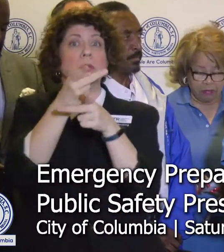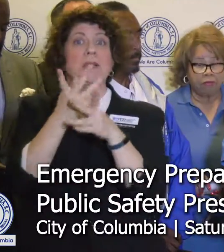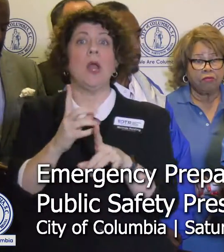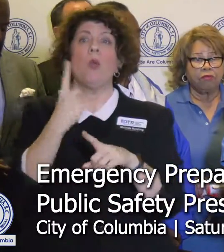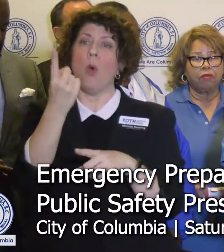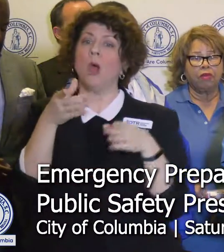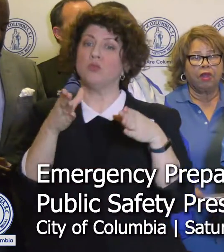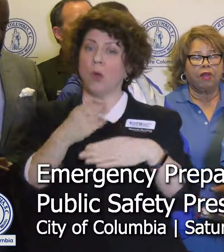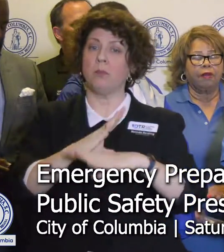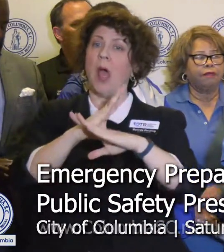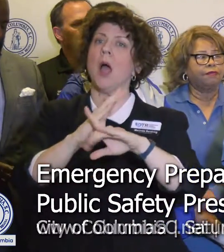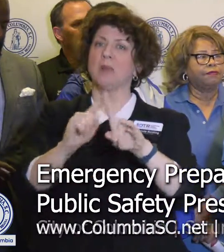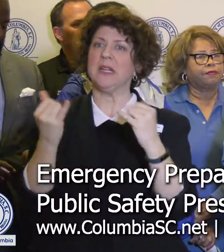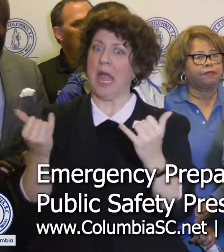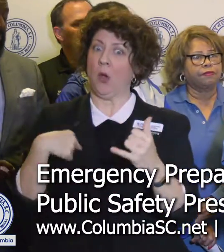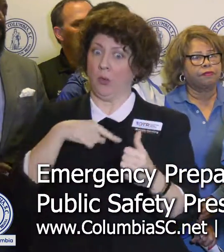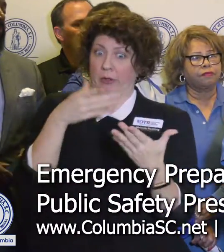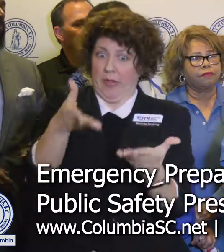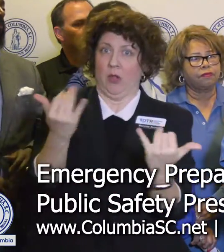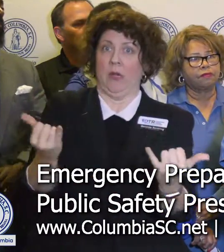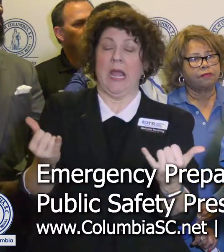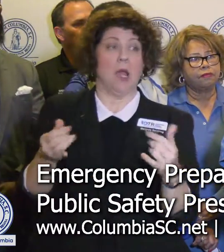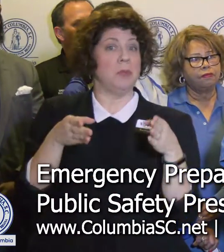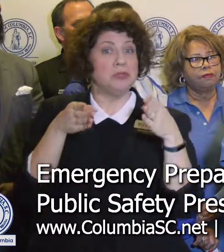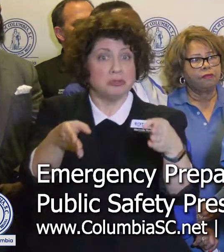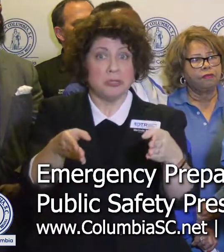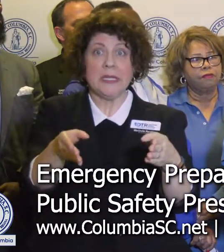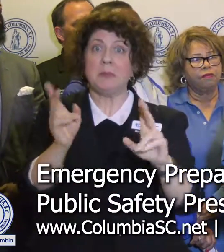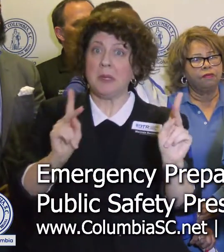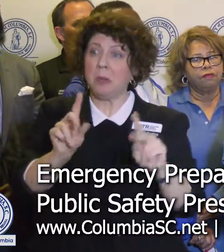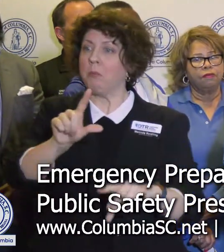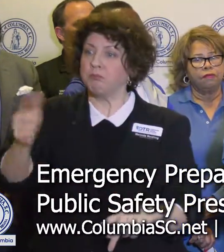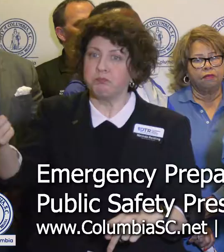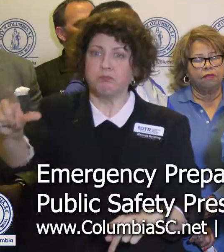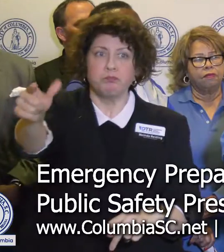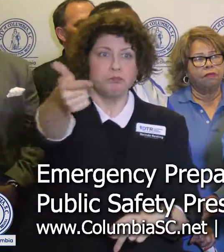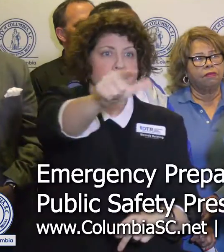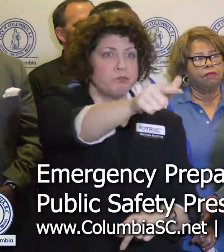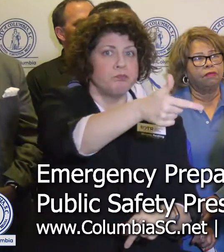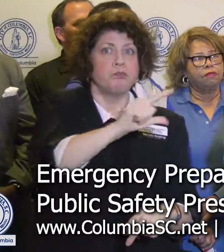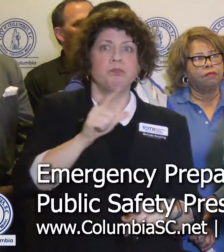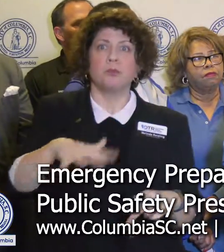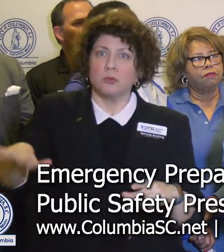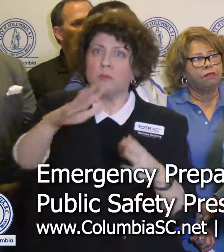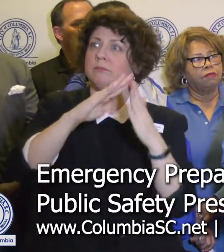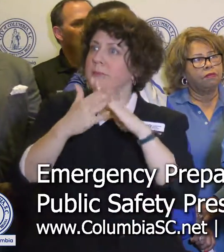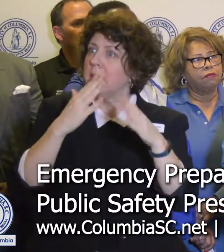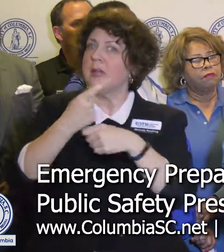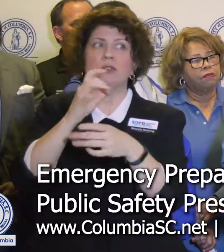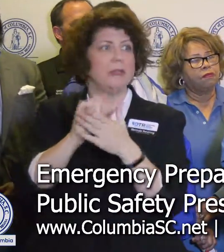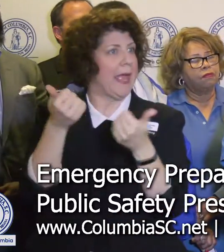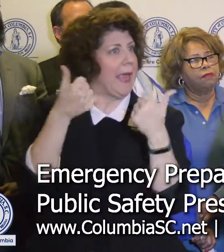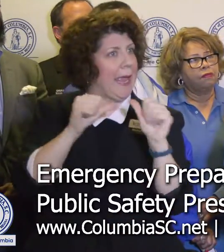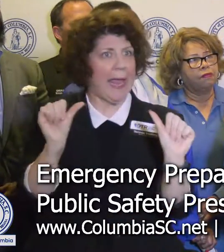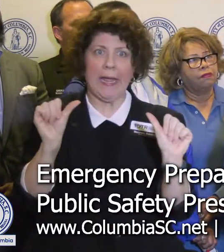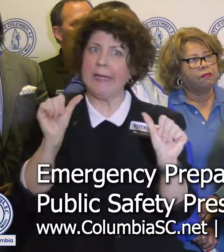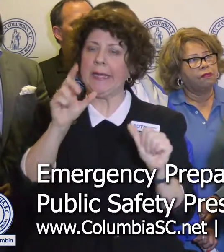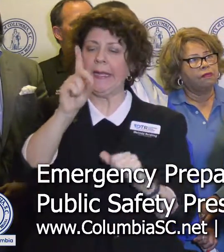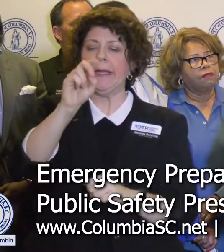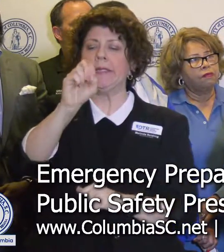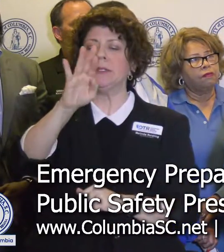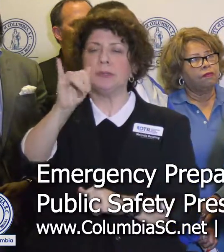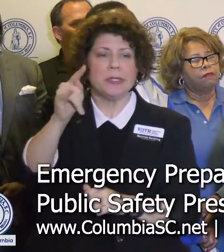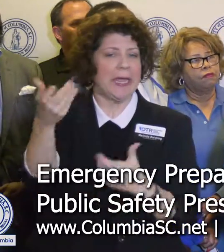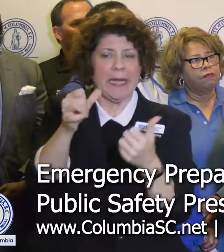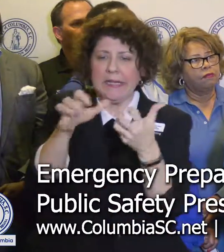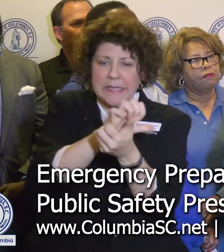now. Our street division crews are rotating throughout the city right now. They are making sure that any debris that gets in front of the low-lying